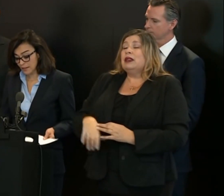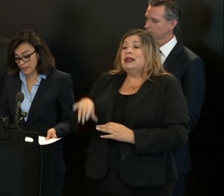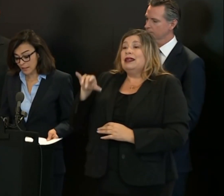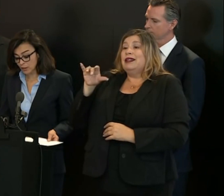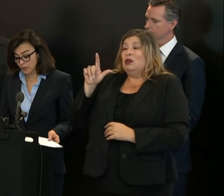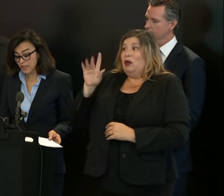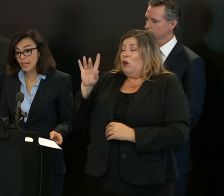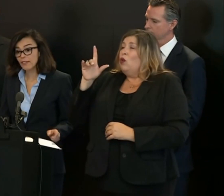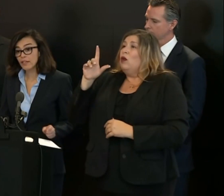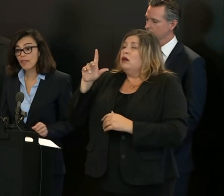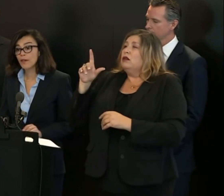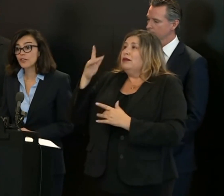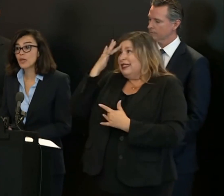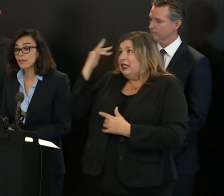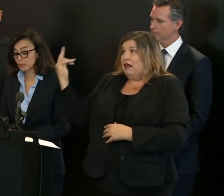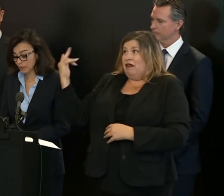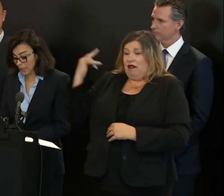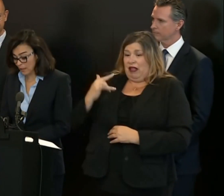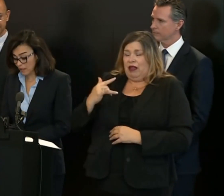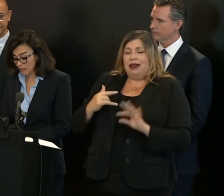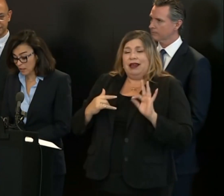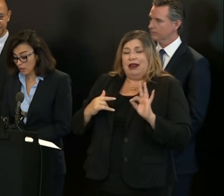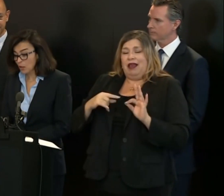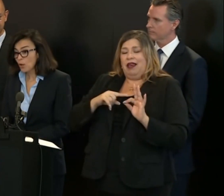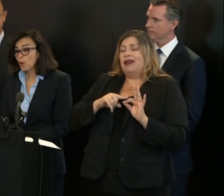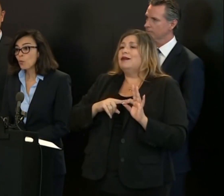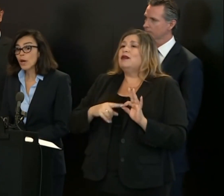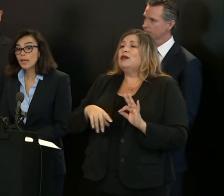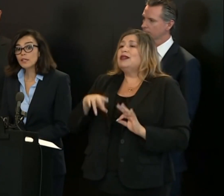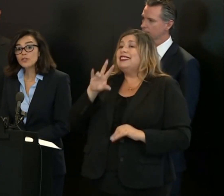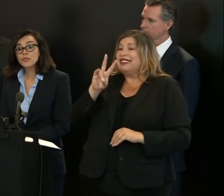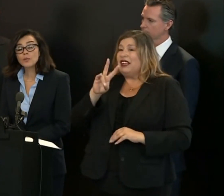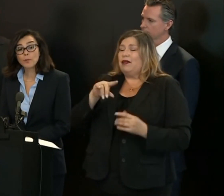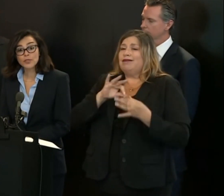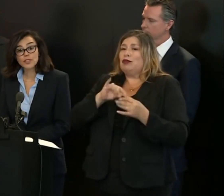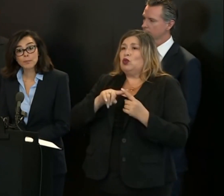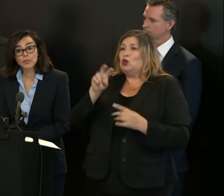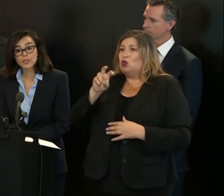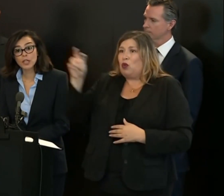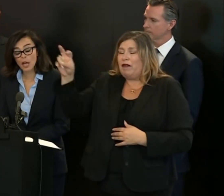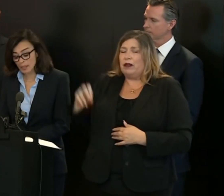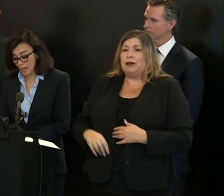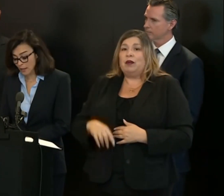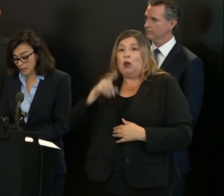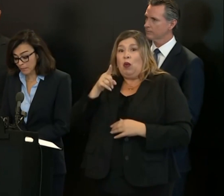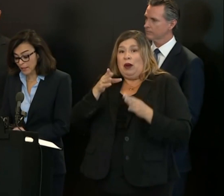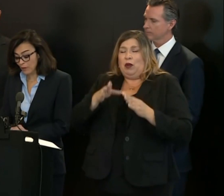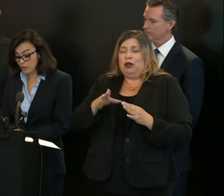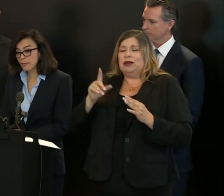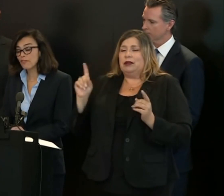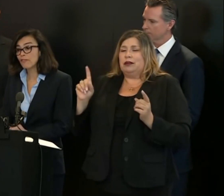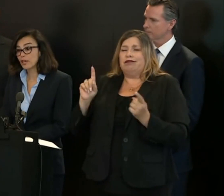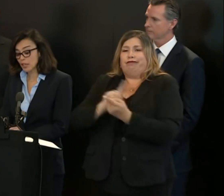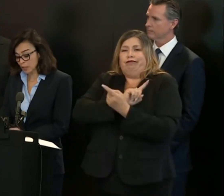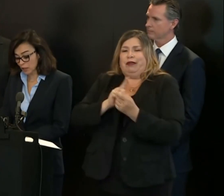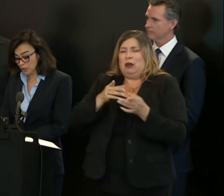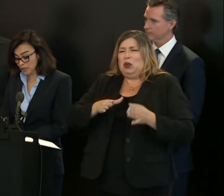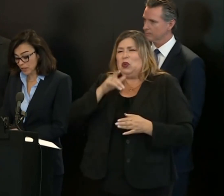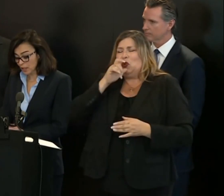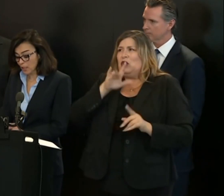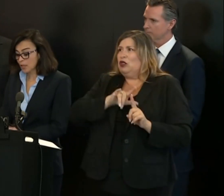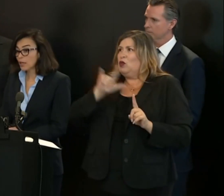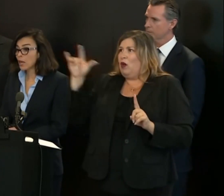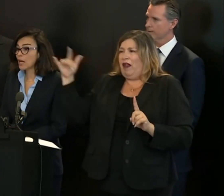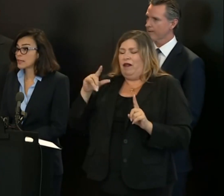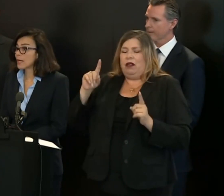confirmed cases include 7 that are travel-related, 1 due to person-to-person contact, but that was from a very